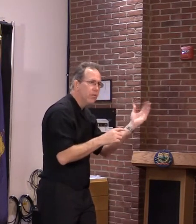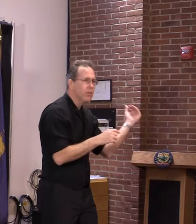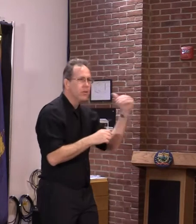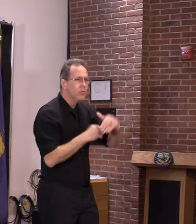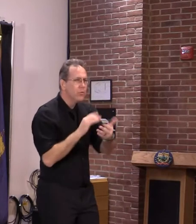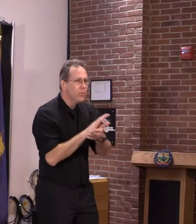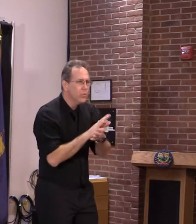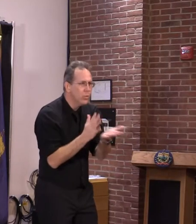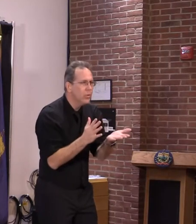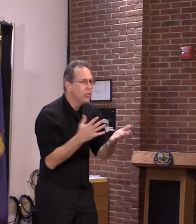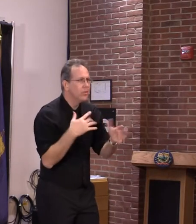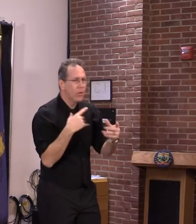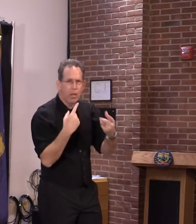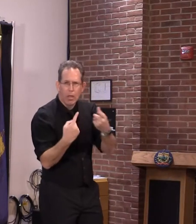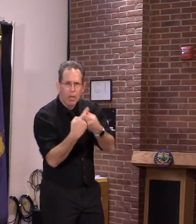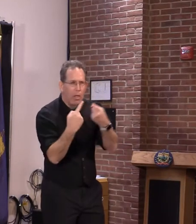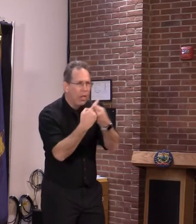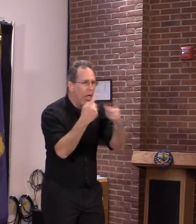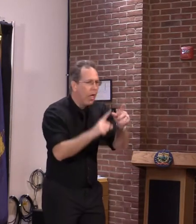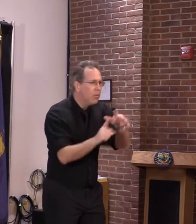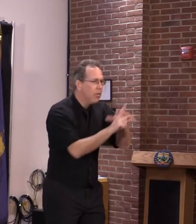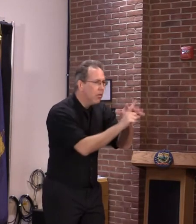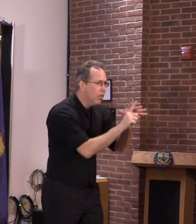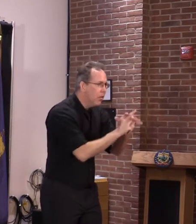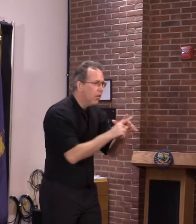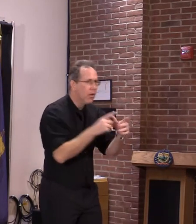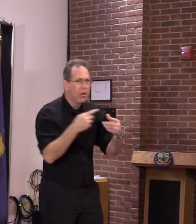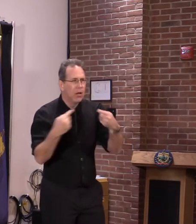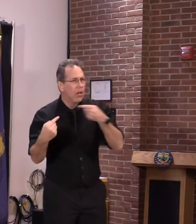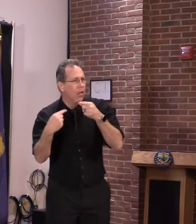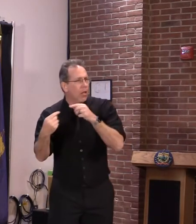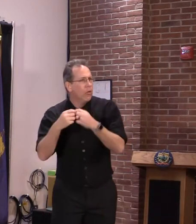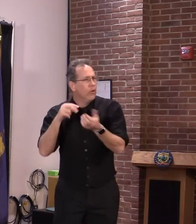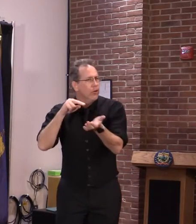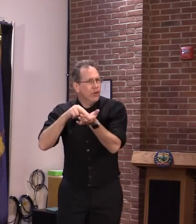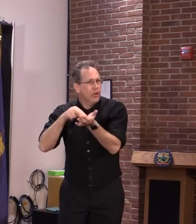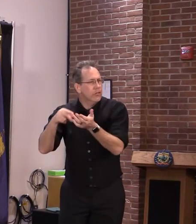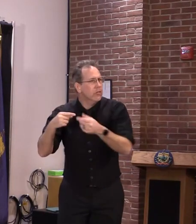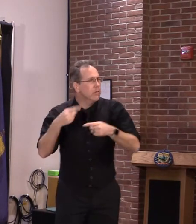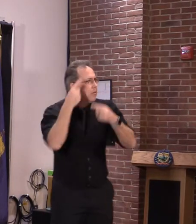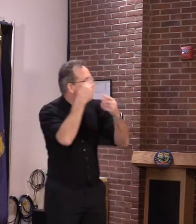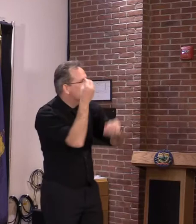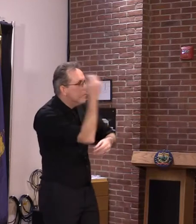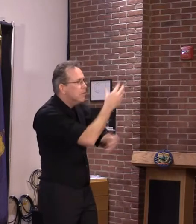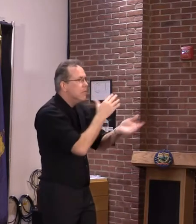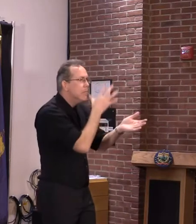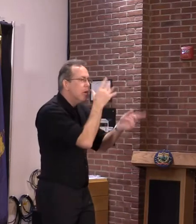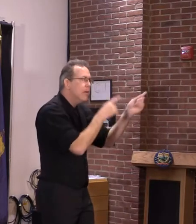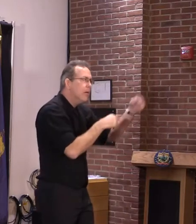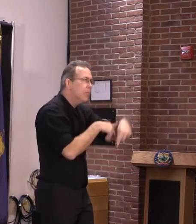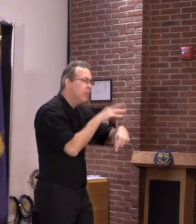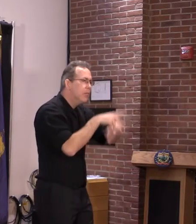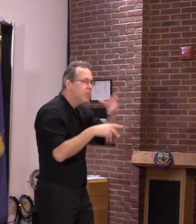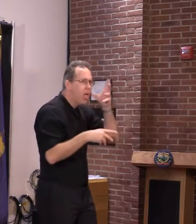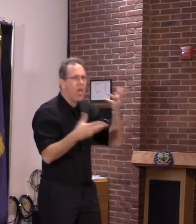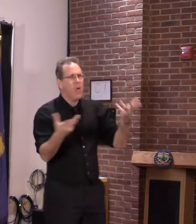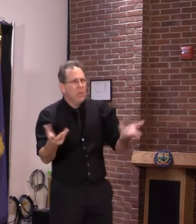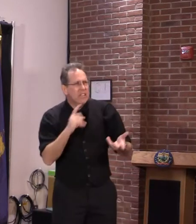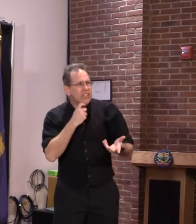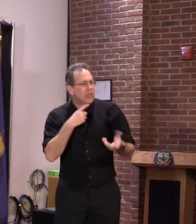was being set up between school nurses in particular and parents in terms of cooperating and just the broader sense of fatigue that was setting in.